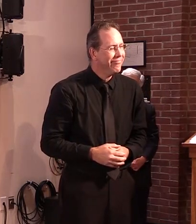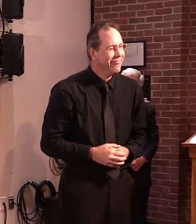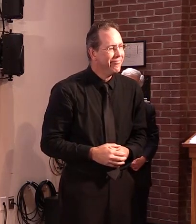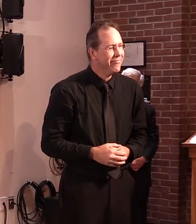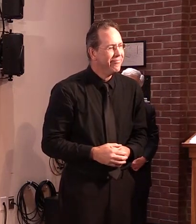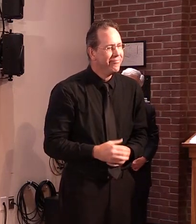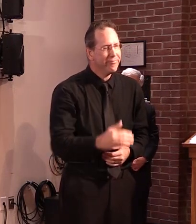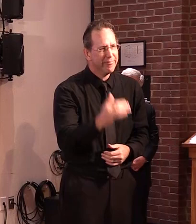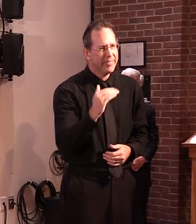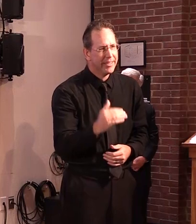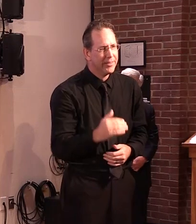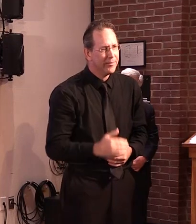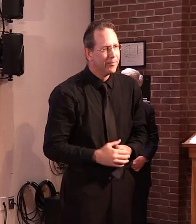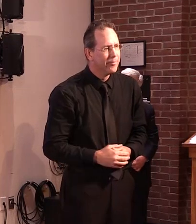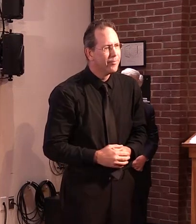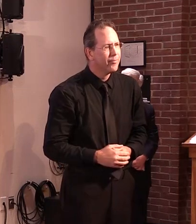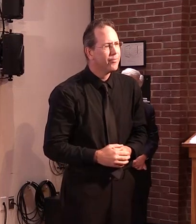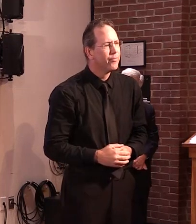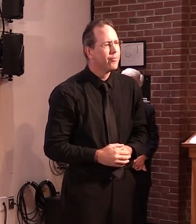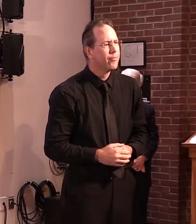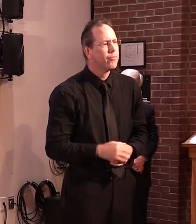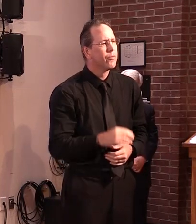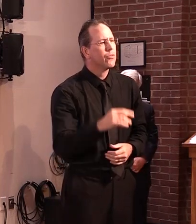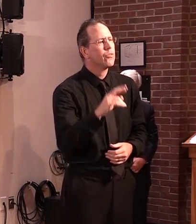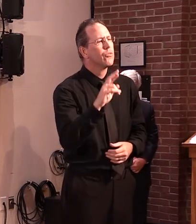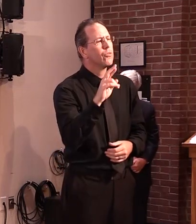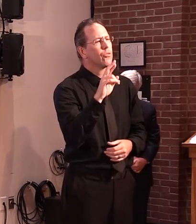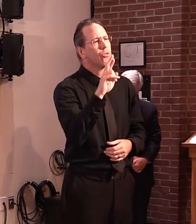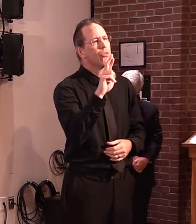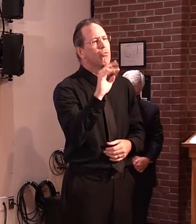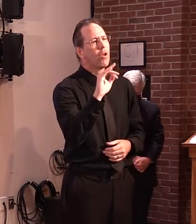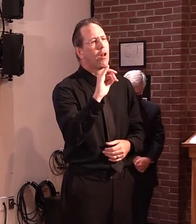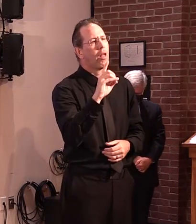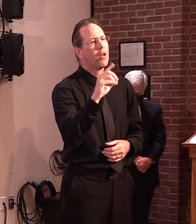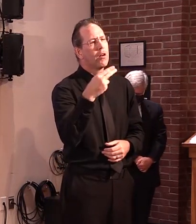Go to Gordon from the Rutland Herald.